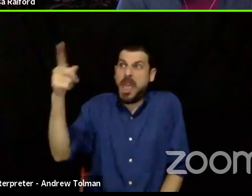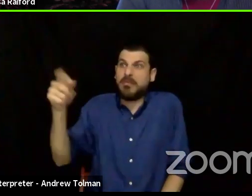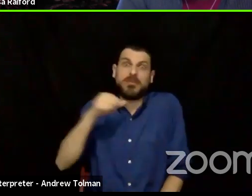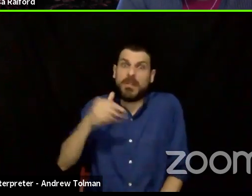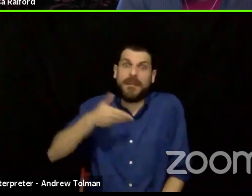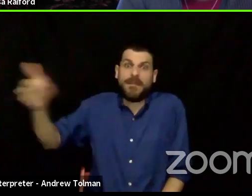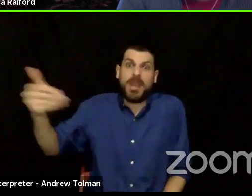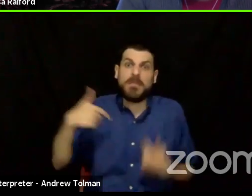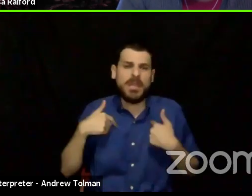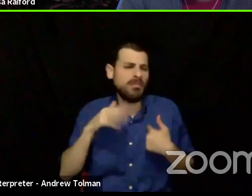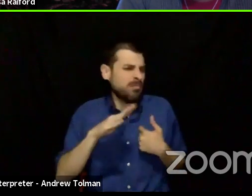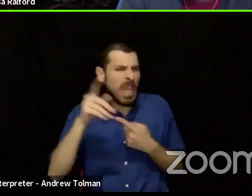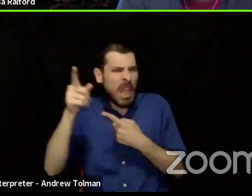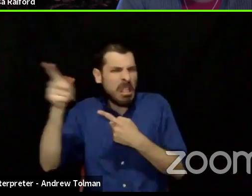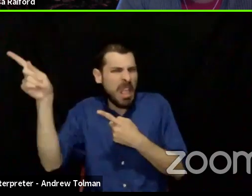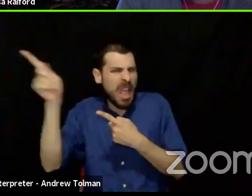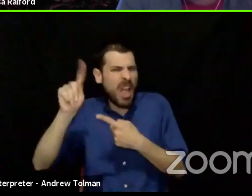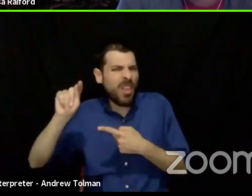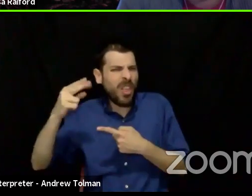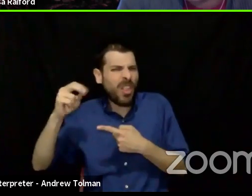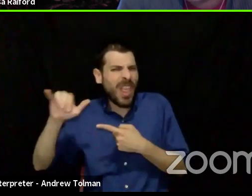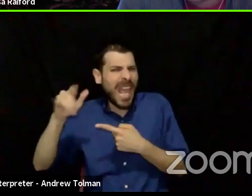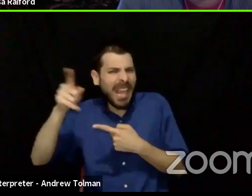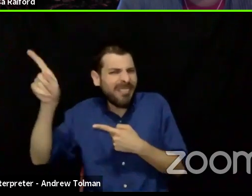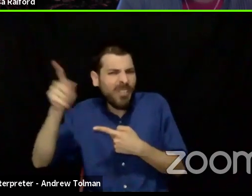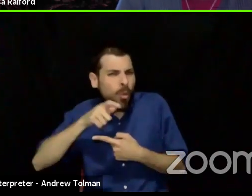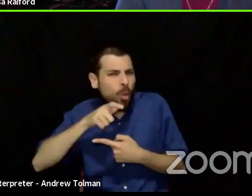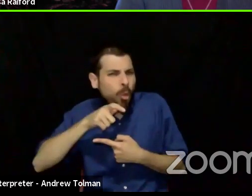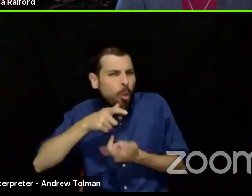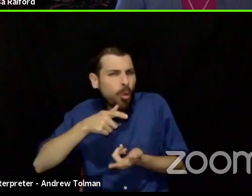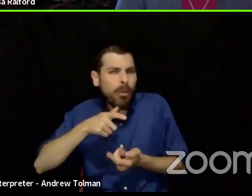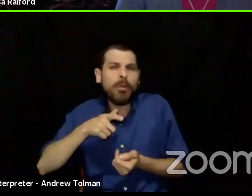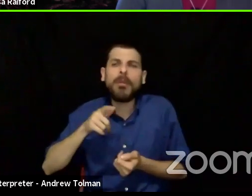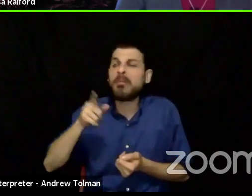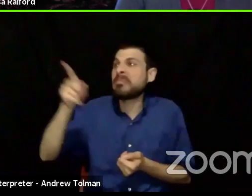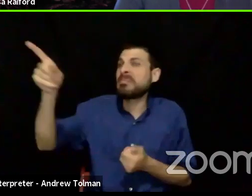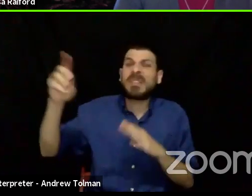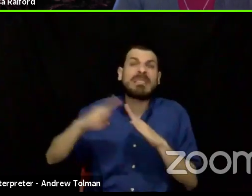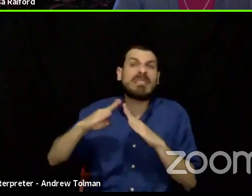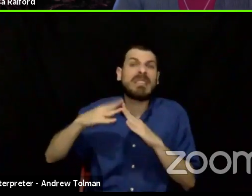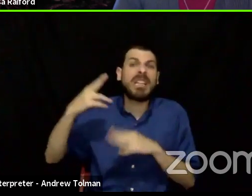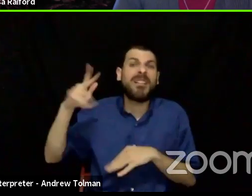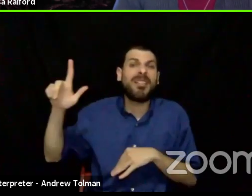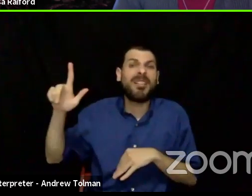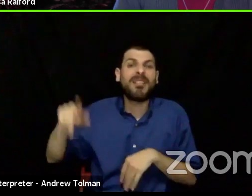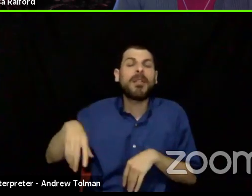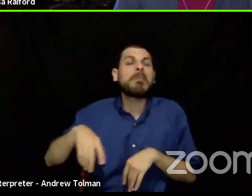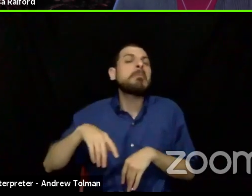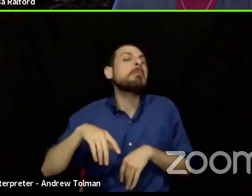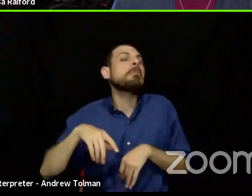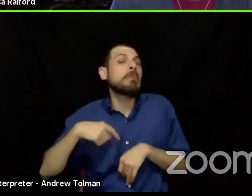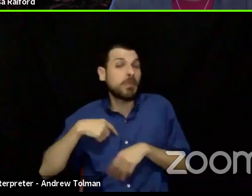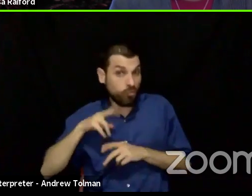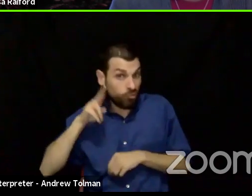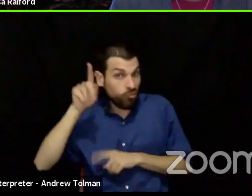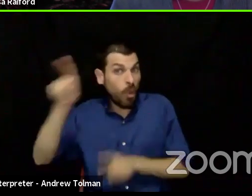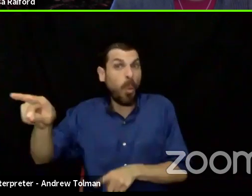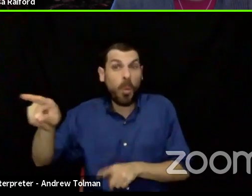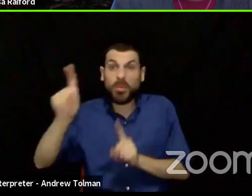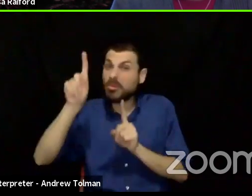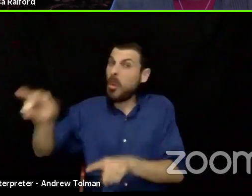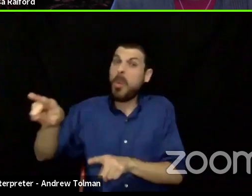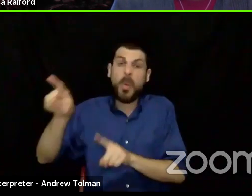going back and forth to City Hall and literally, you know, hanging out in the auditor's office, or, you know, trying to contact different people